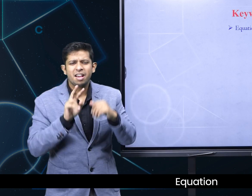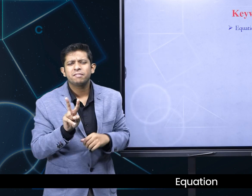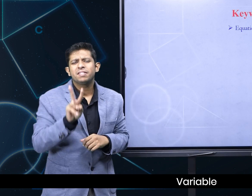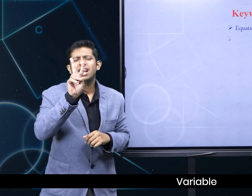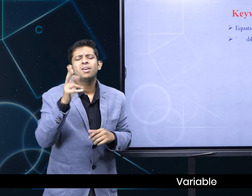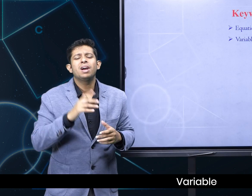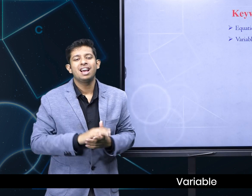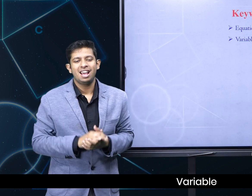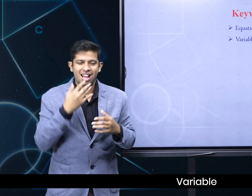variable,